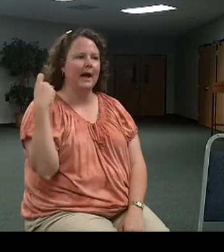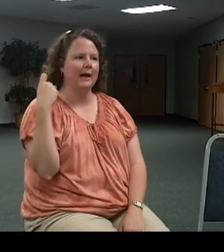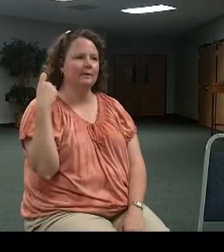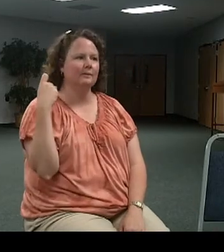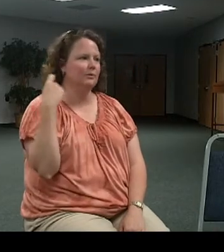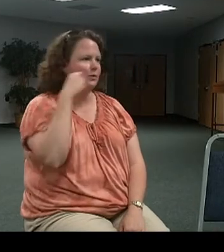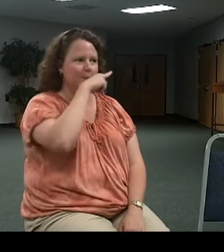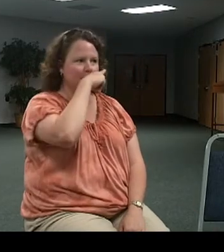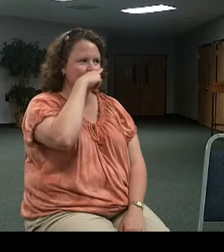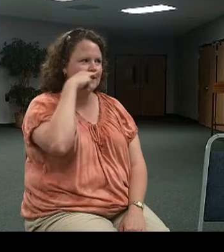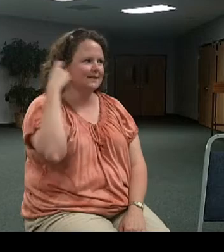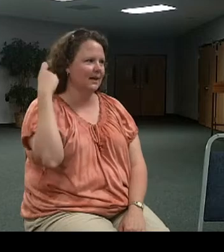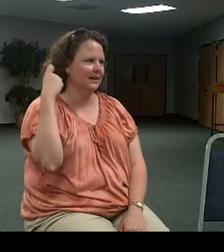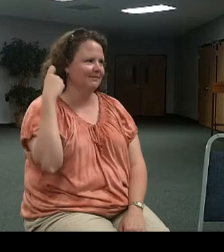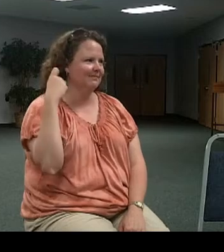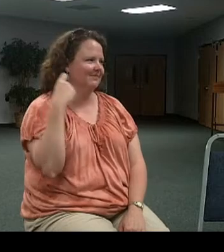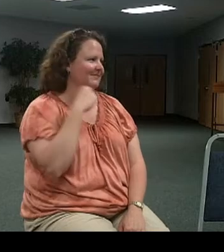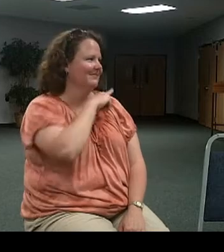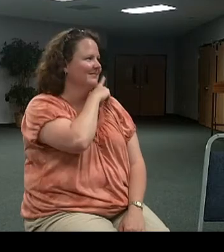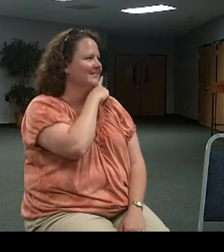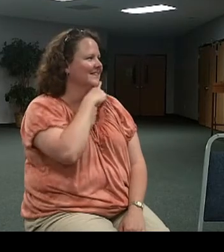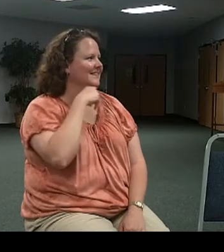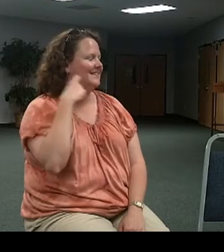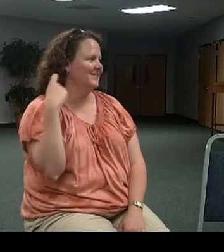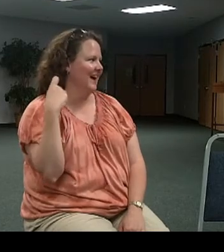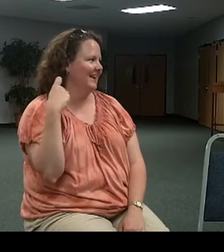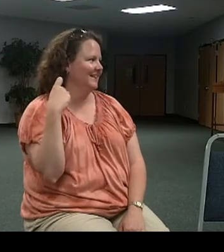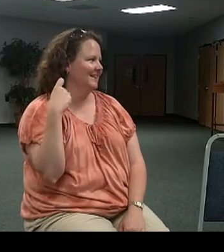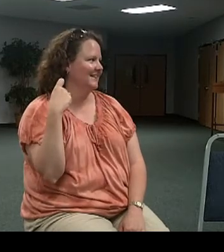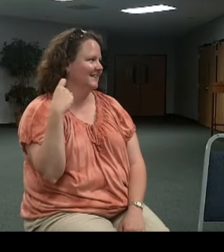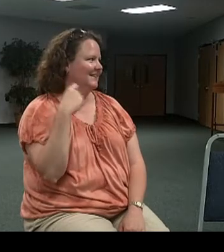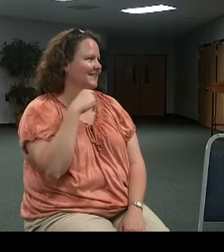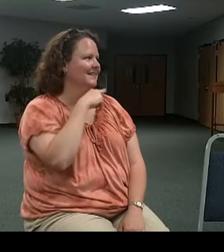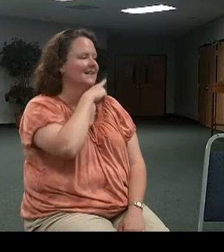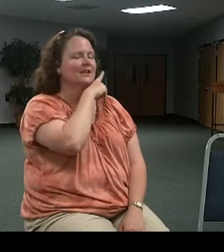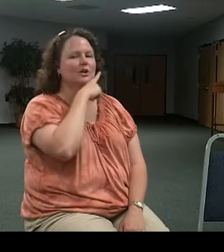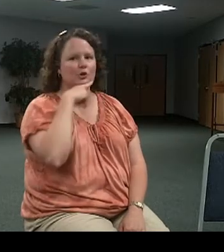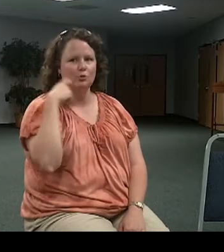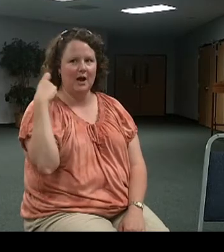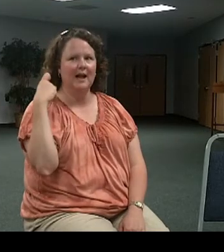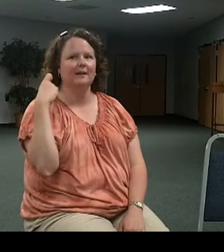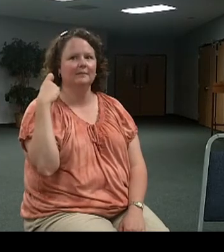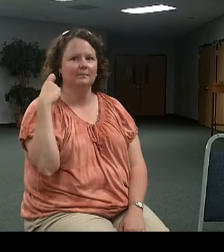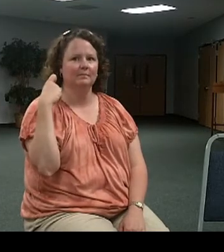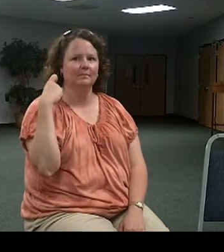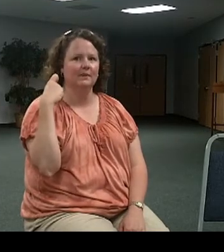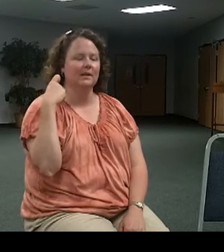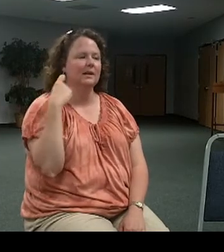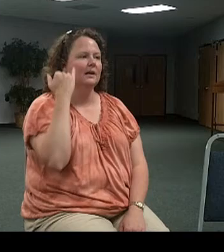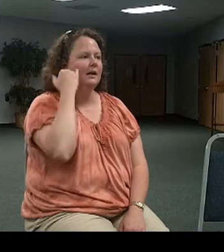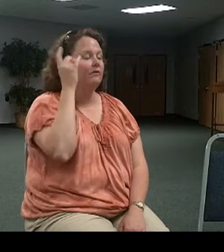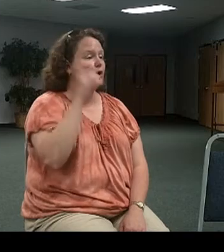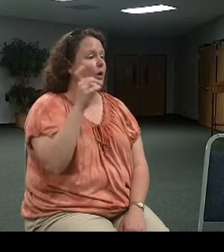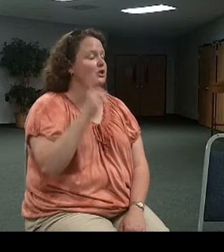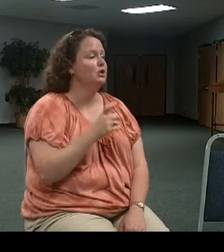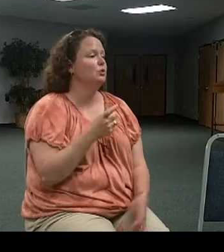Dry. Don't do it up here because that's ugly. Dry. Dry. If you're going